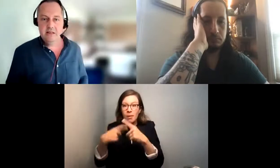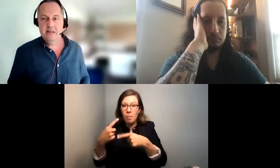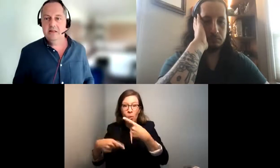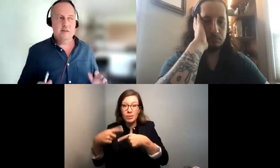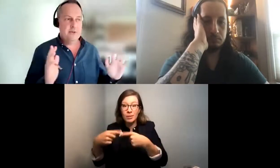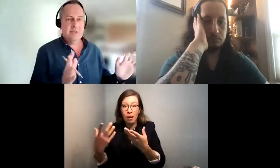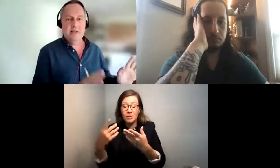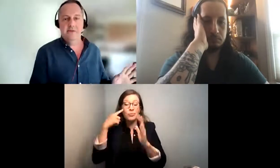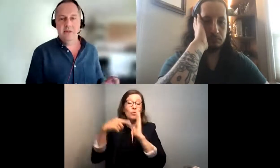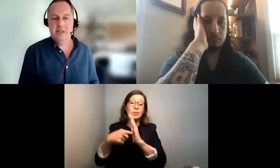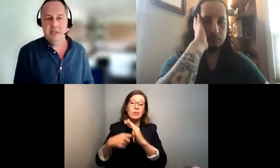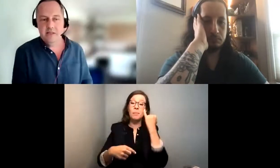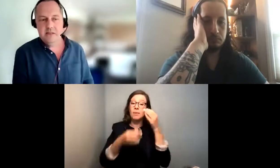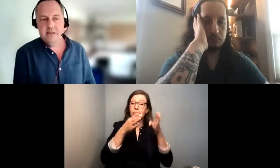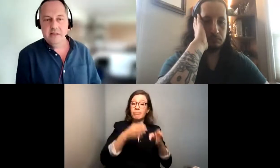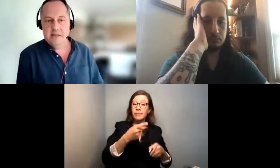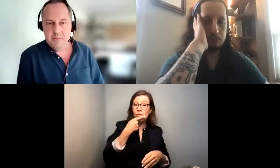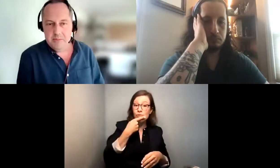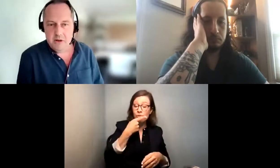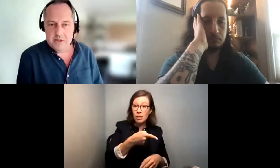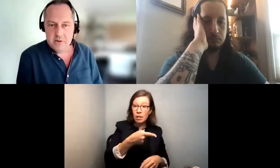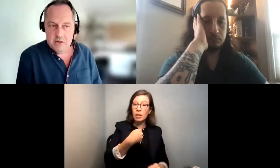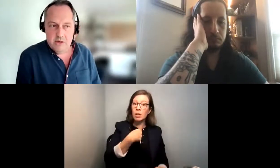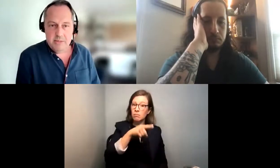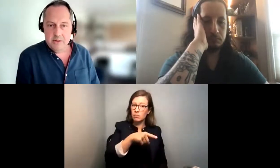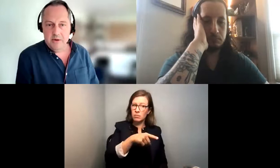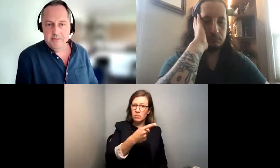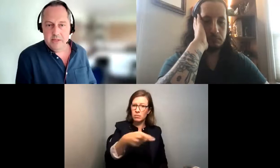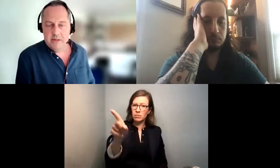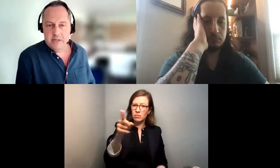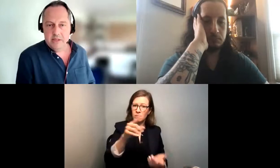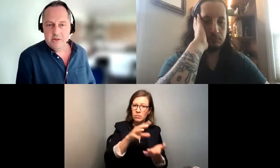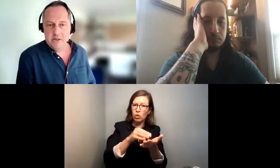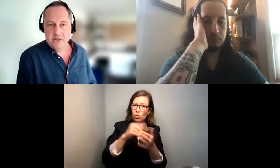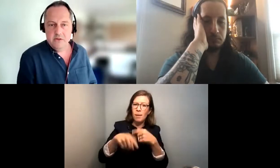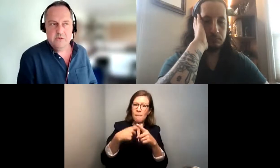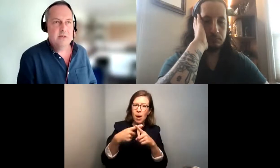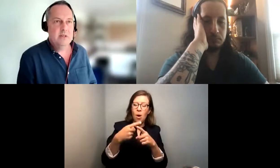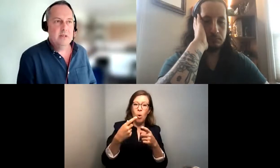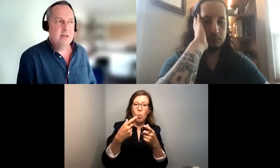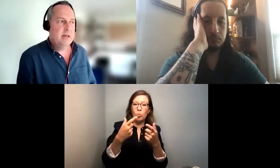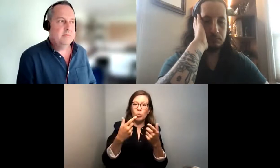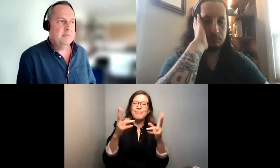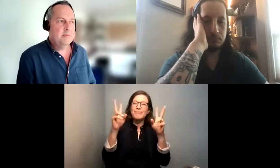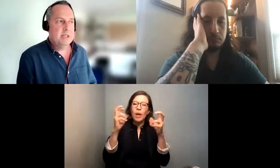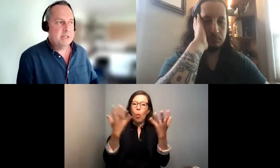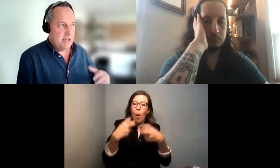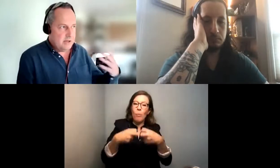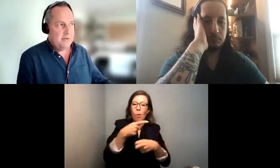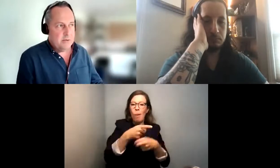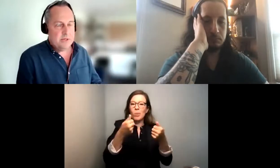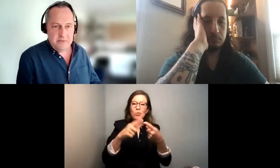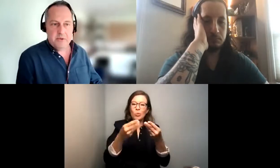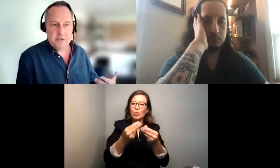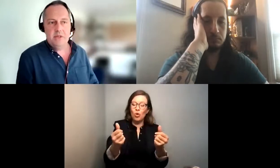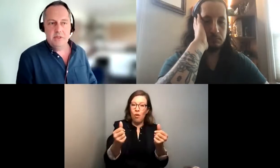then the first thing I have to do is send people off to go and learn about the problem that they're trying to solve. But this is it. So